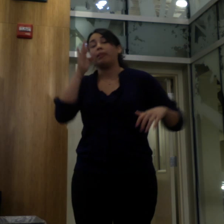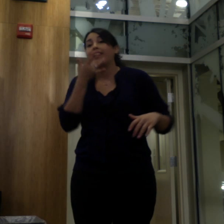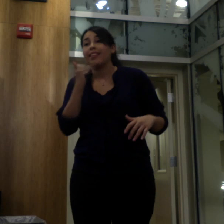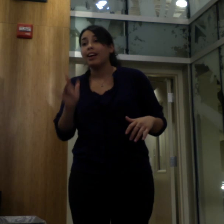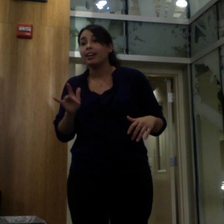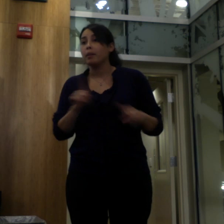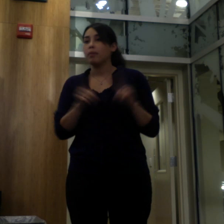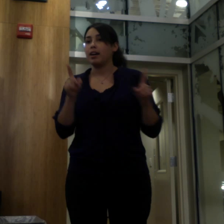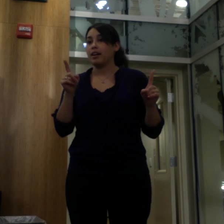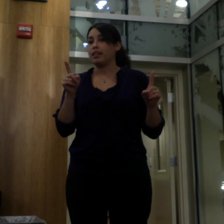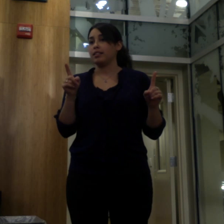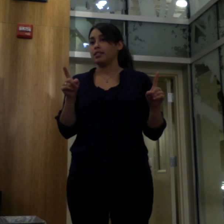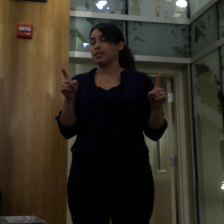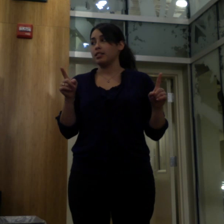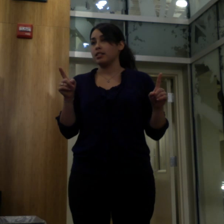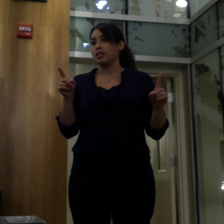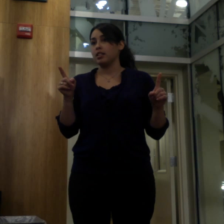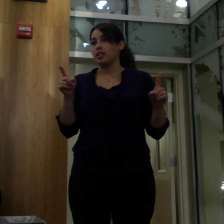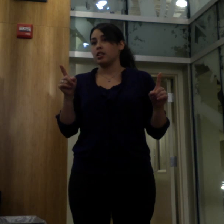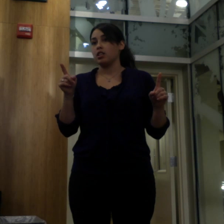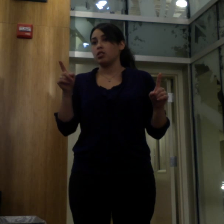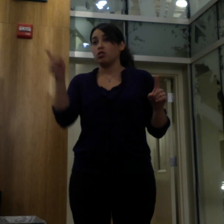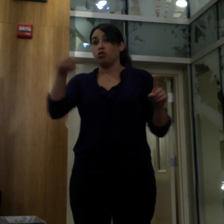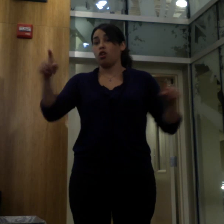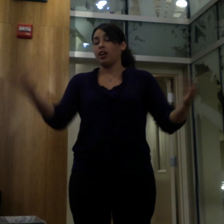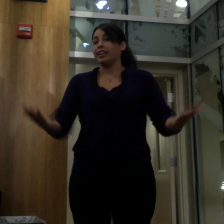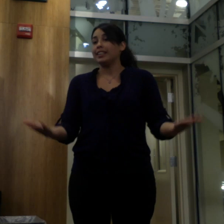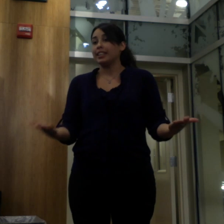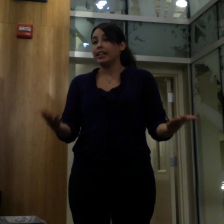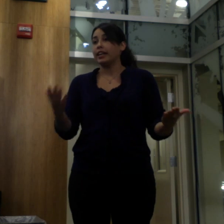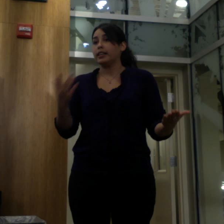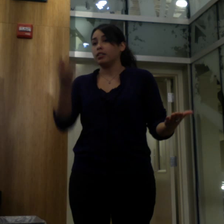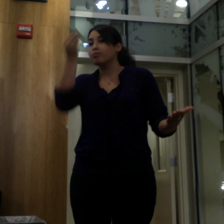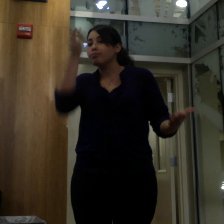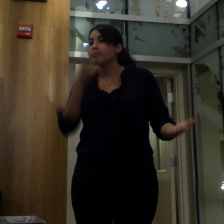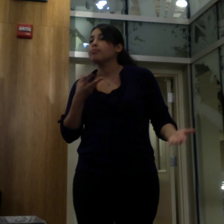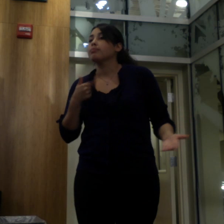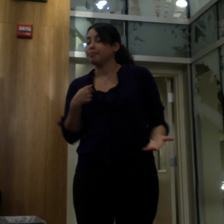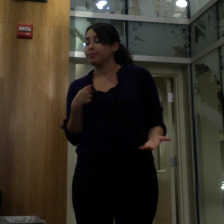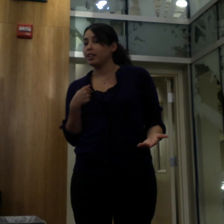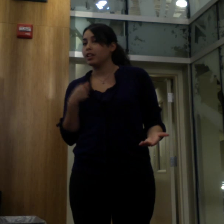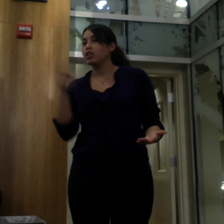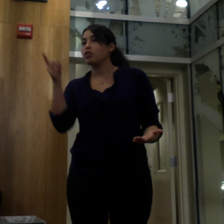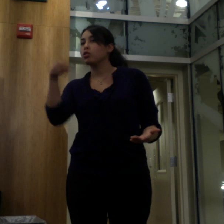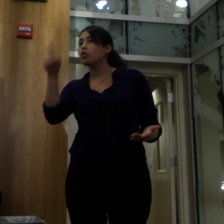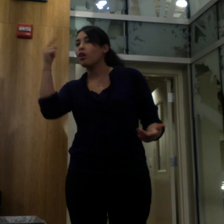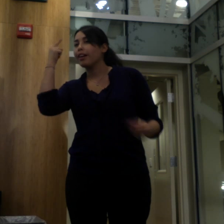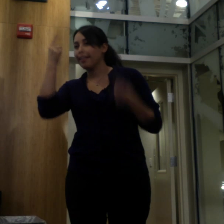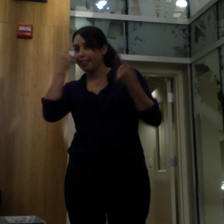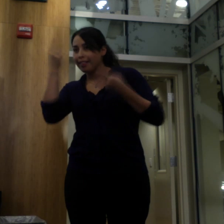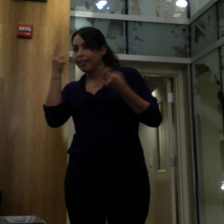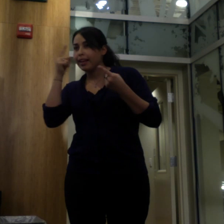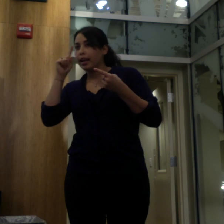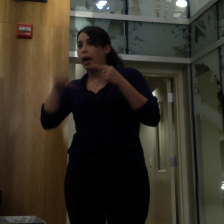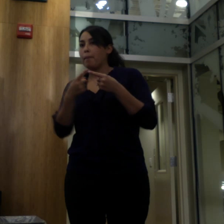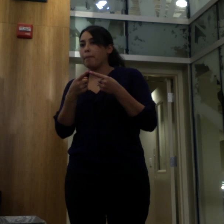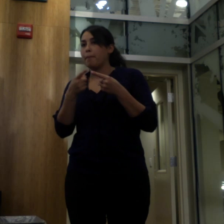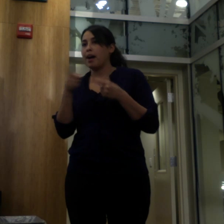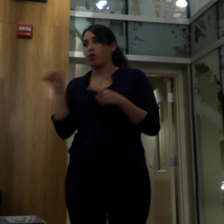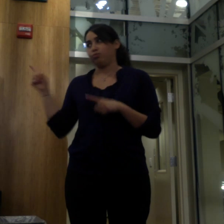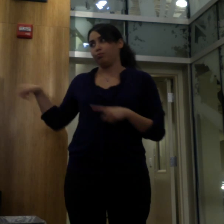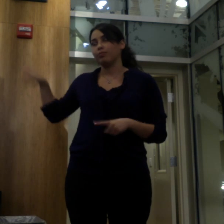Okay? But the fact that you guys are here right now tells me that you're already thinking about these